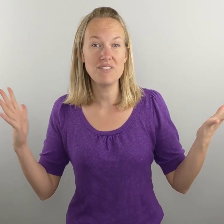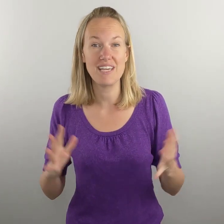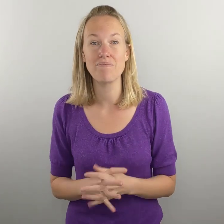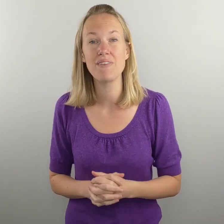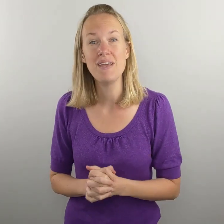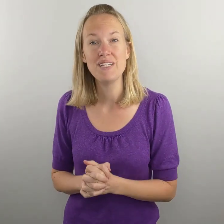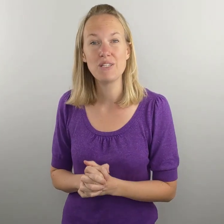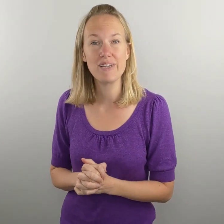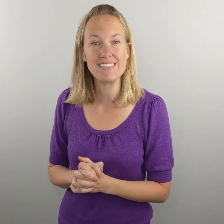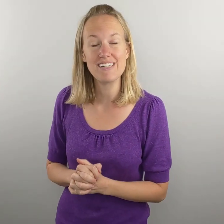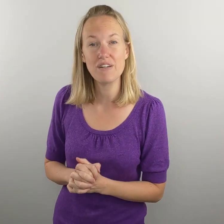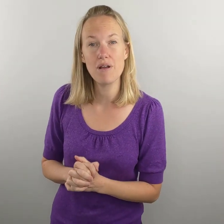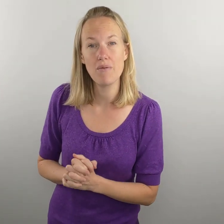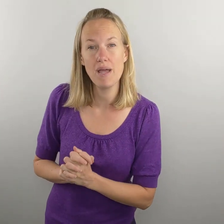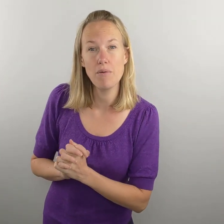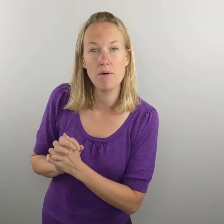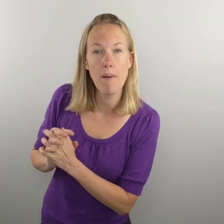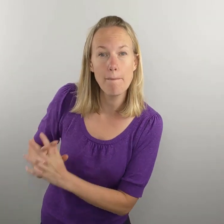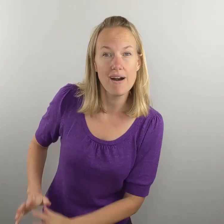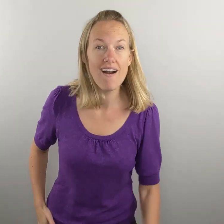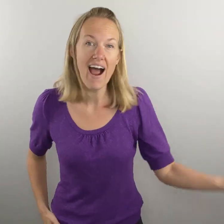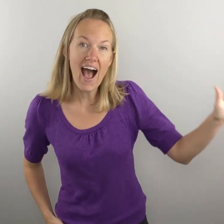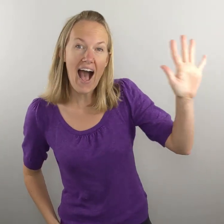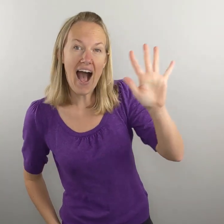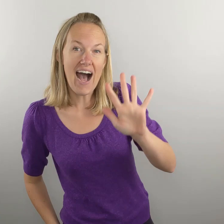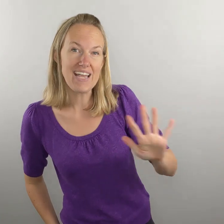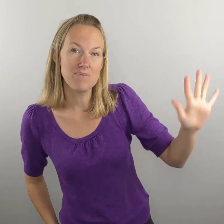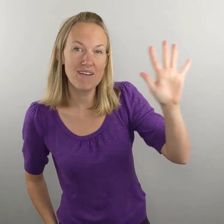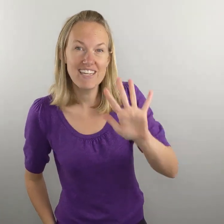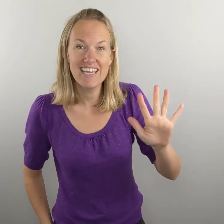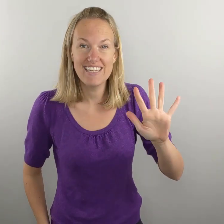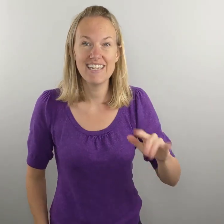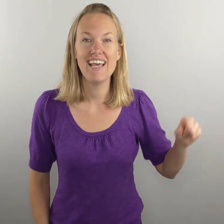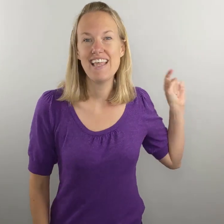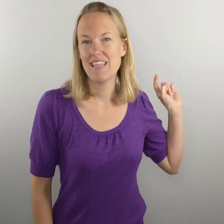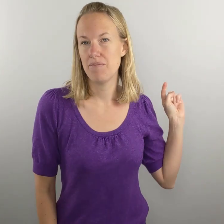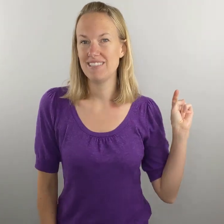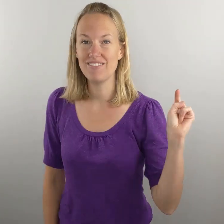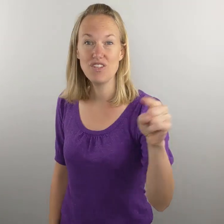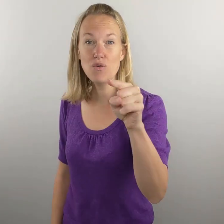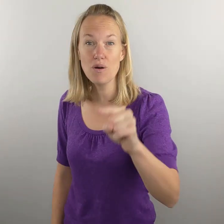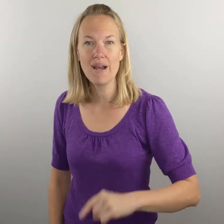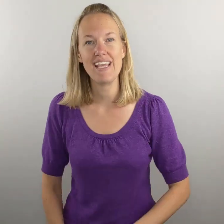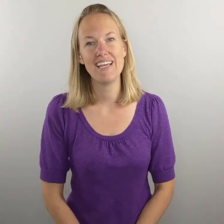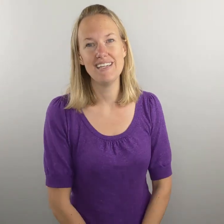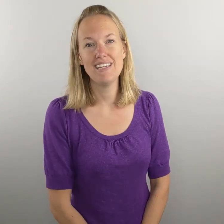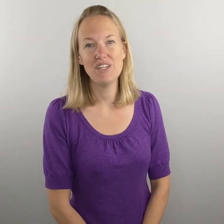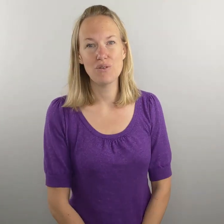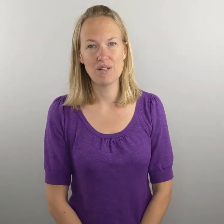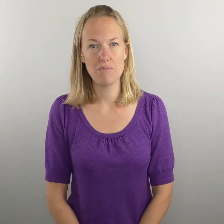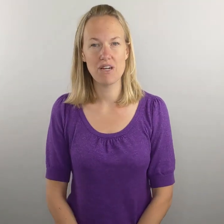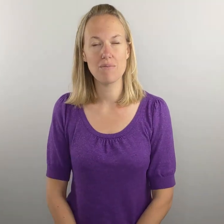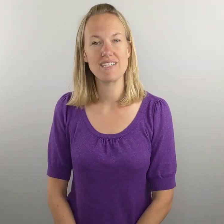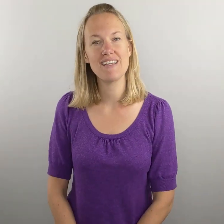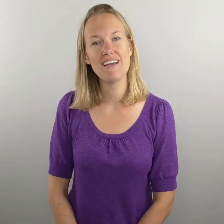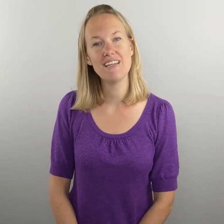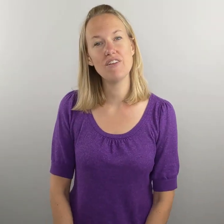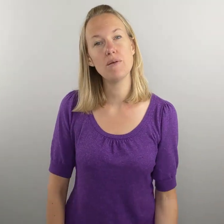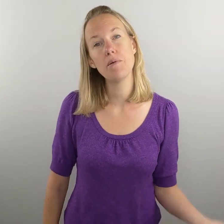music. So we'll get started right away, but remember, I am left-handed. That means if you are right-handed, you're going to mirror my sign. If you look